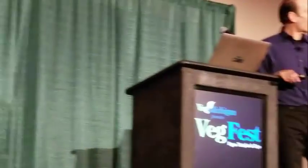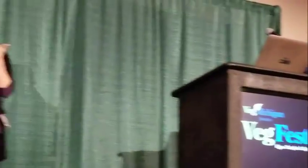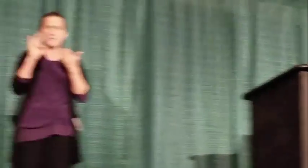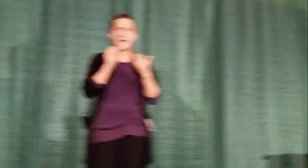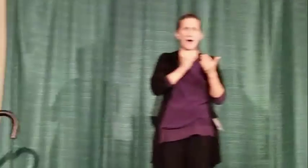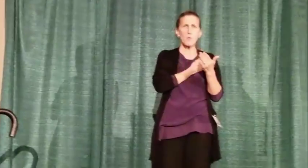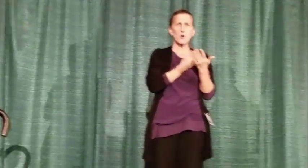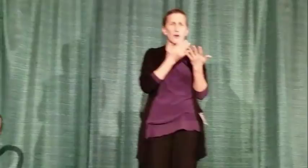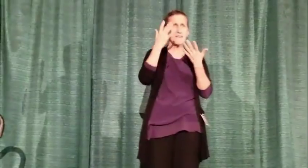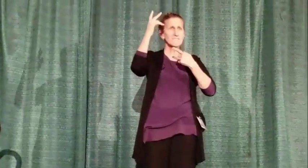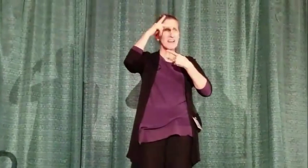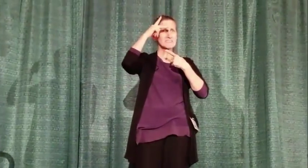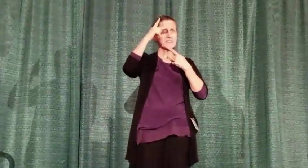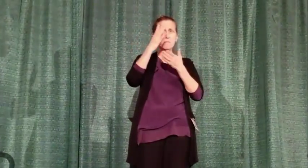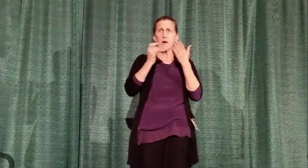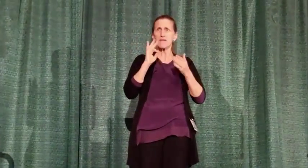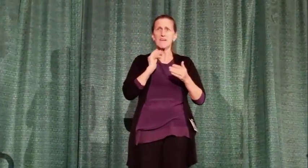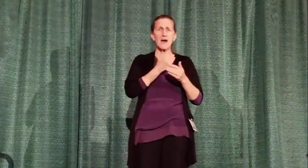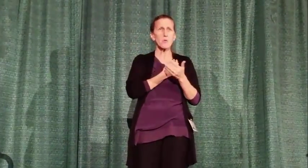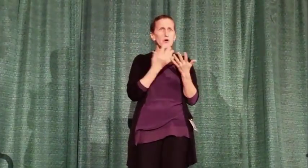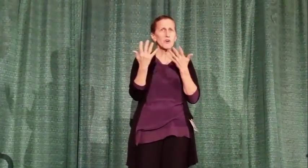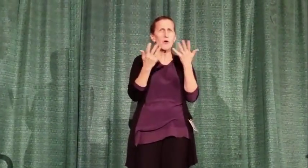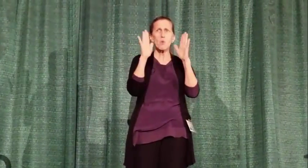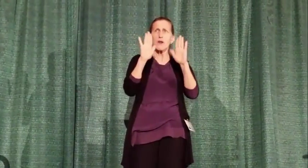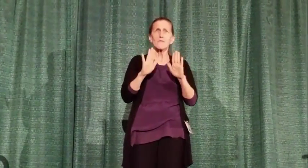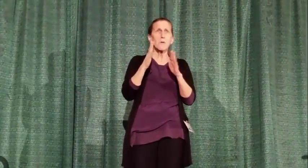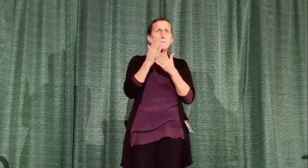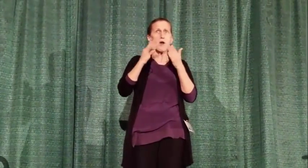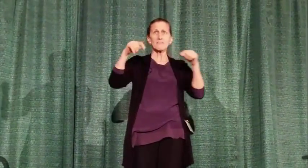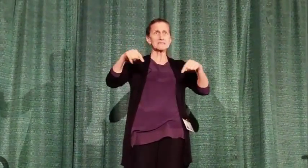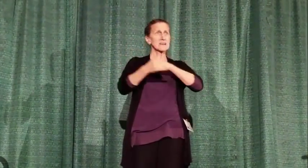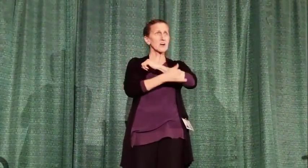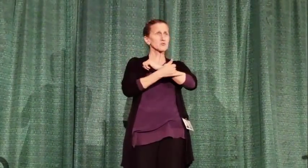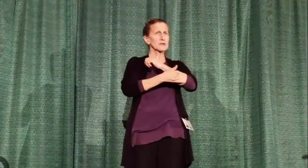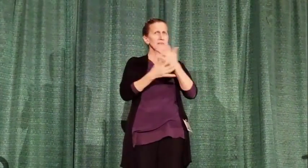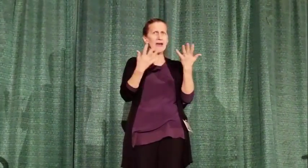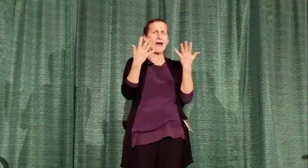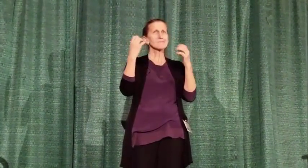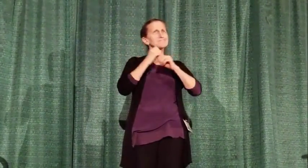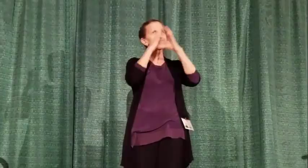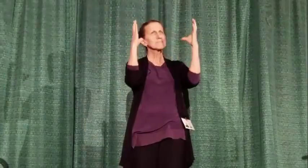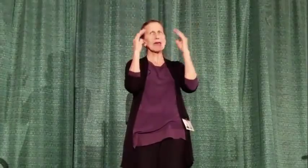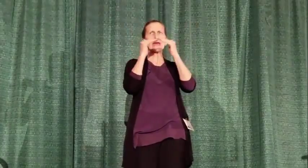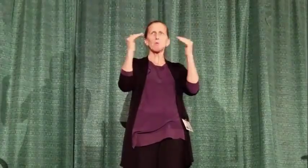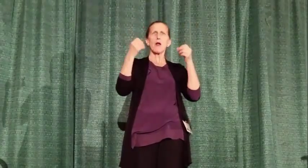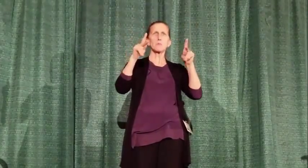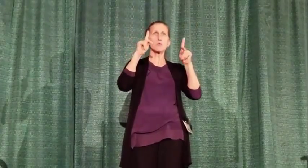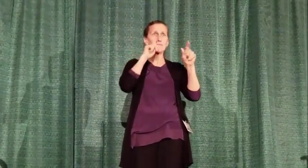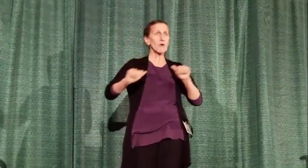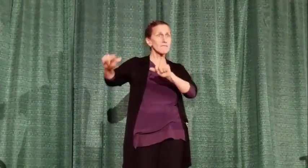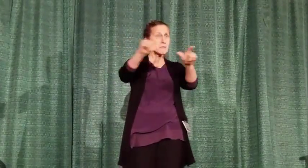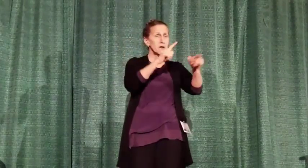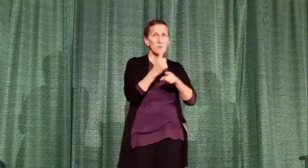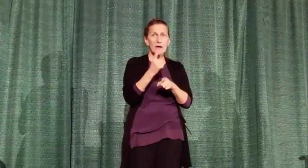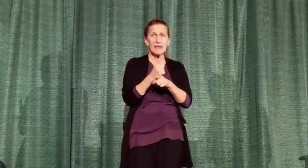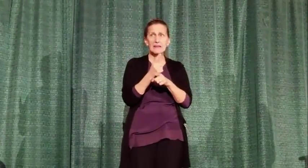Part of our philosophy and part of the wonderful part of this country is this idea of equal opportunity for everybody, right?